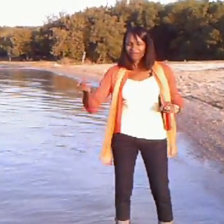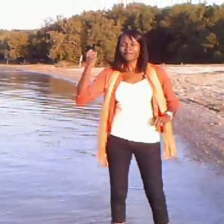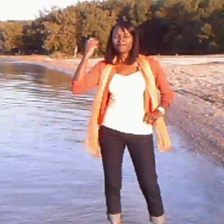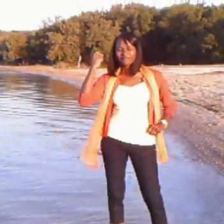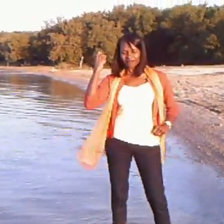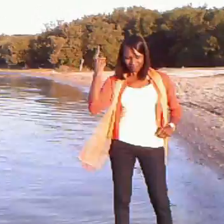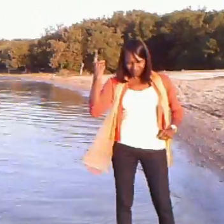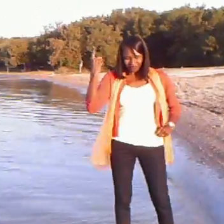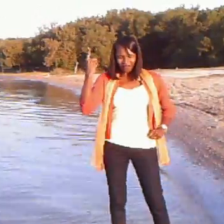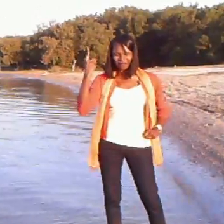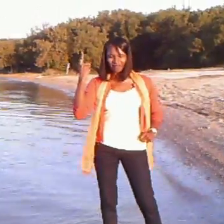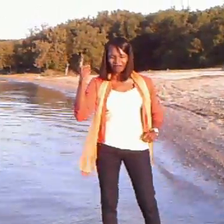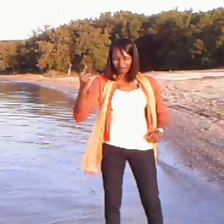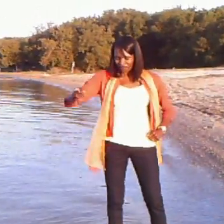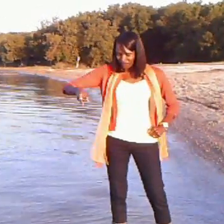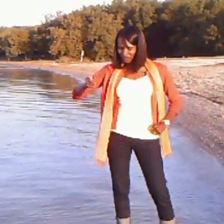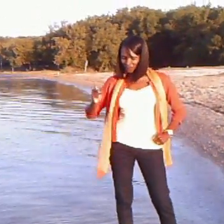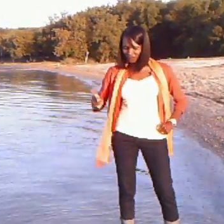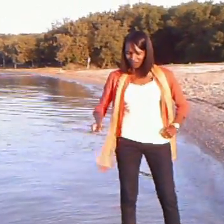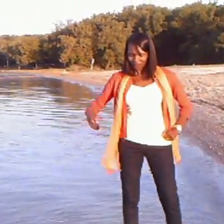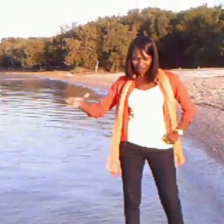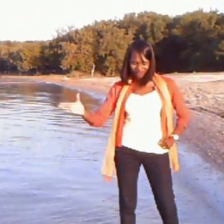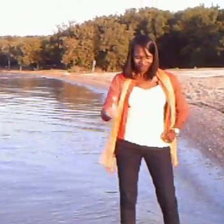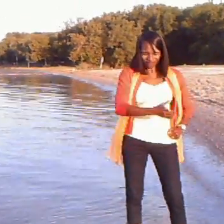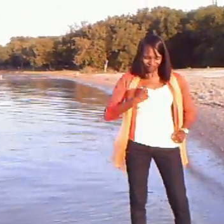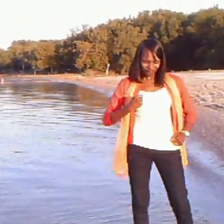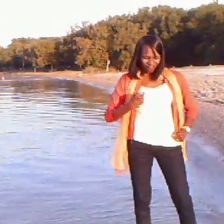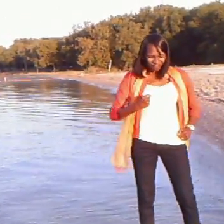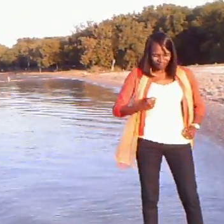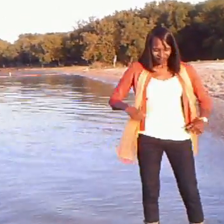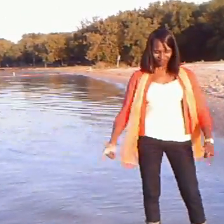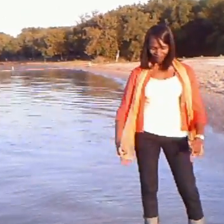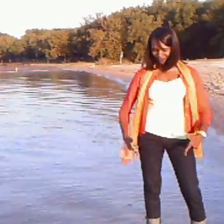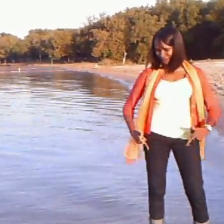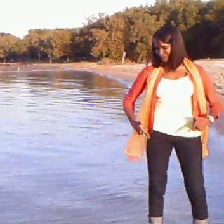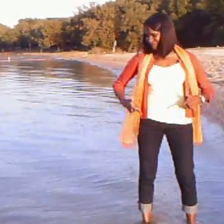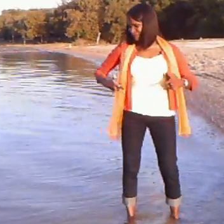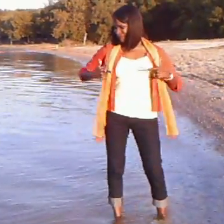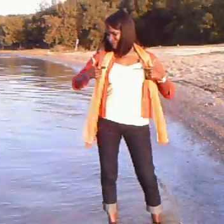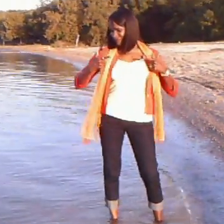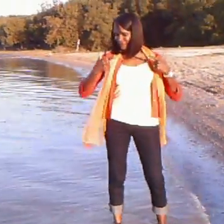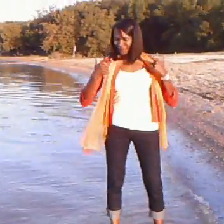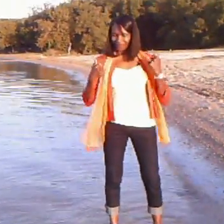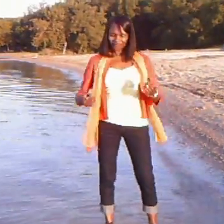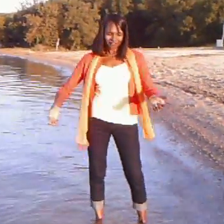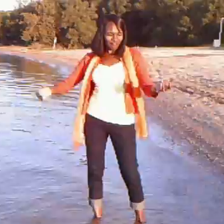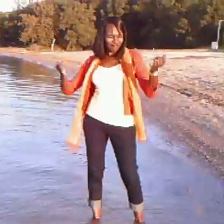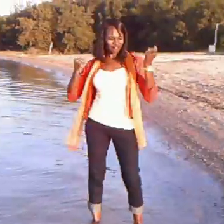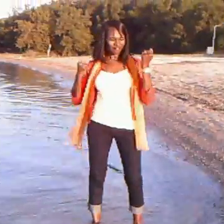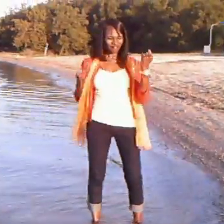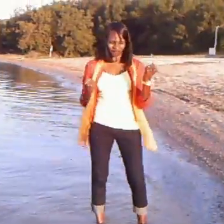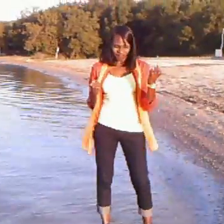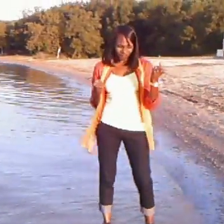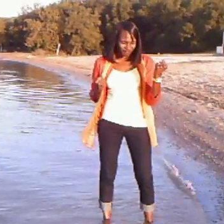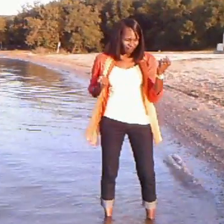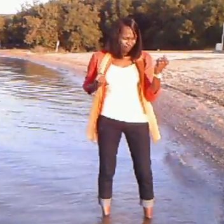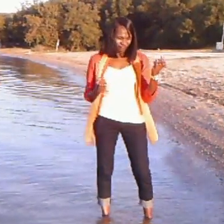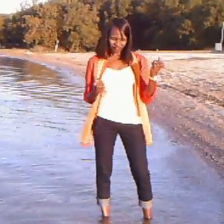can take this life And hold it by the hand And he can drink